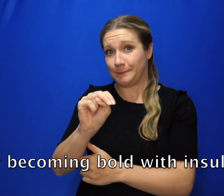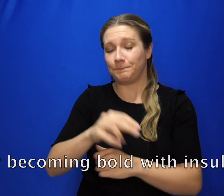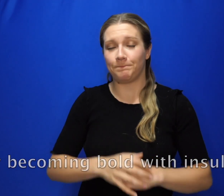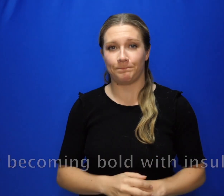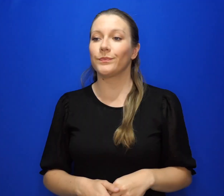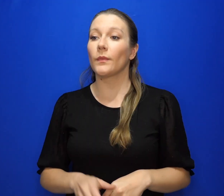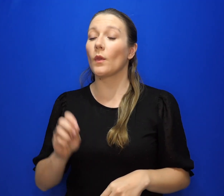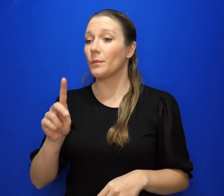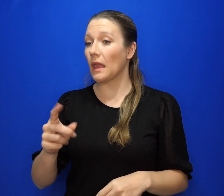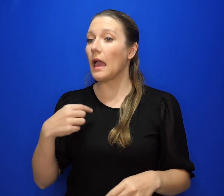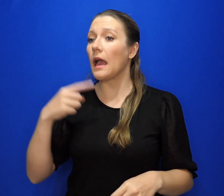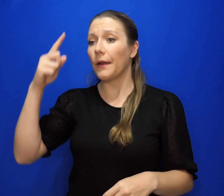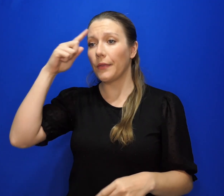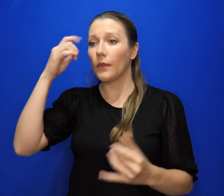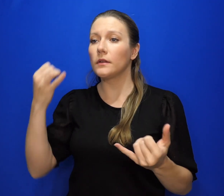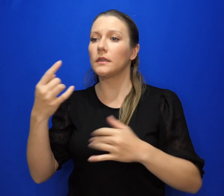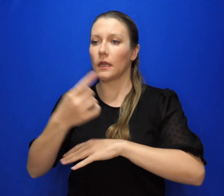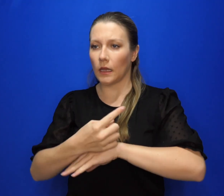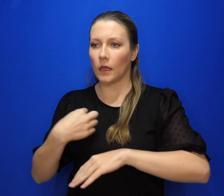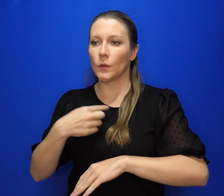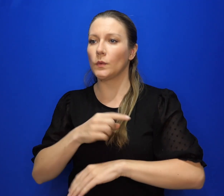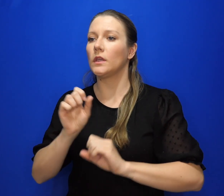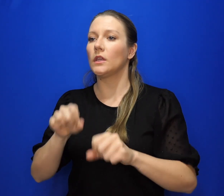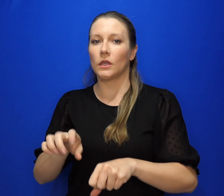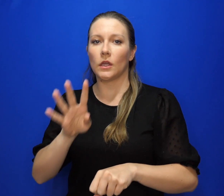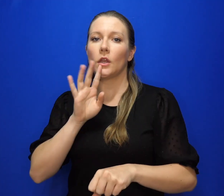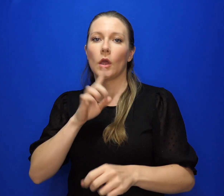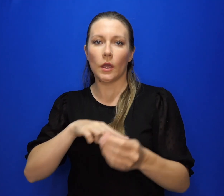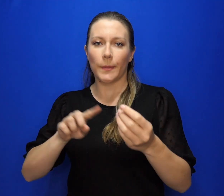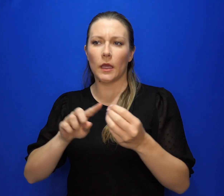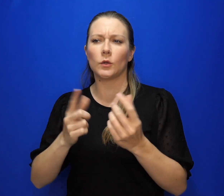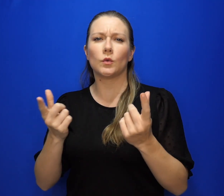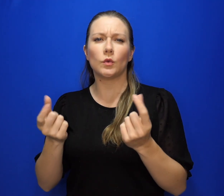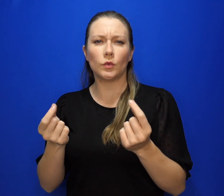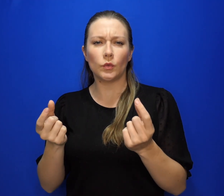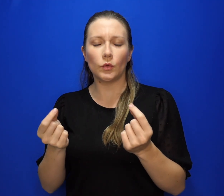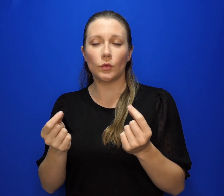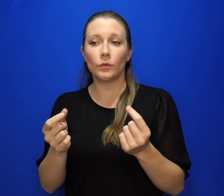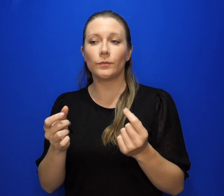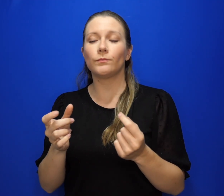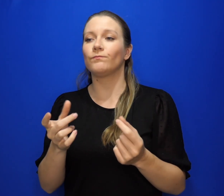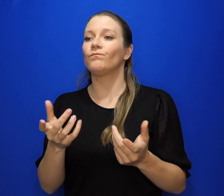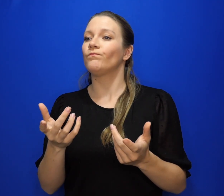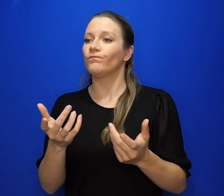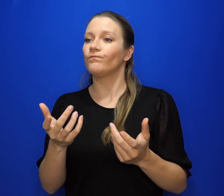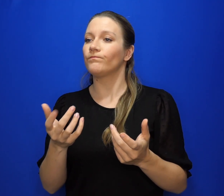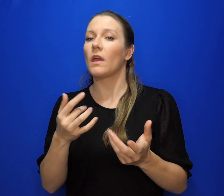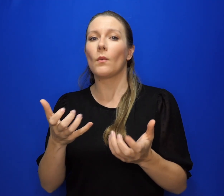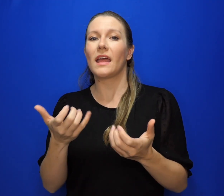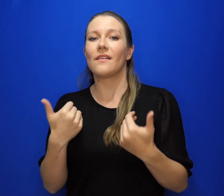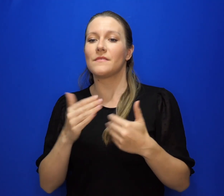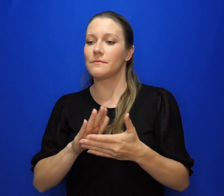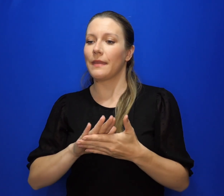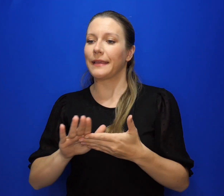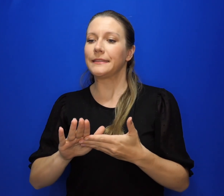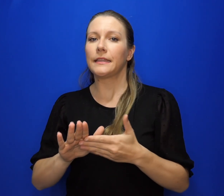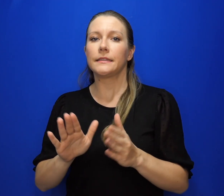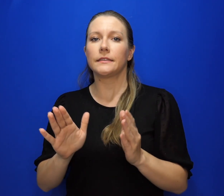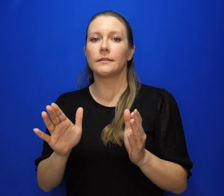Jenny, I thought today we could talk about what to do. Like, I want to have a nice, small, all-in-one episode